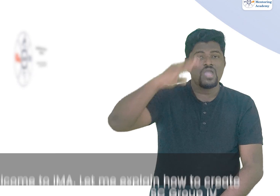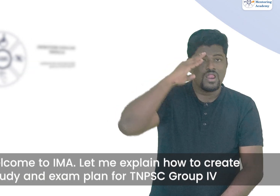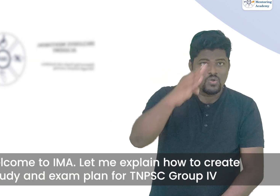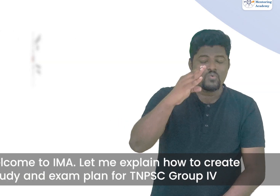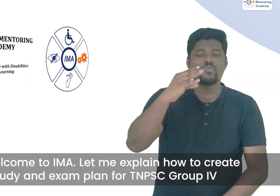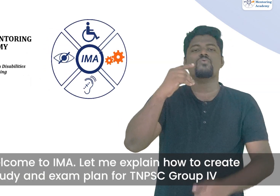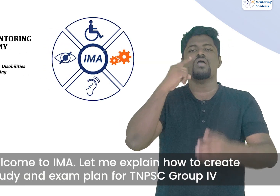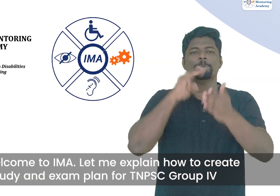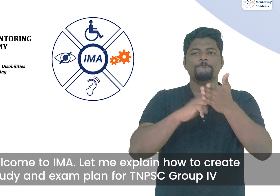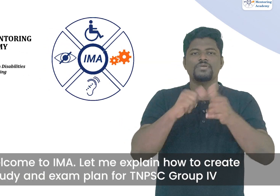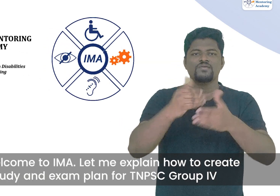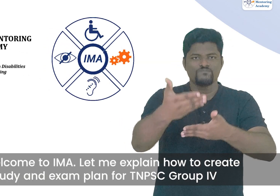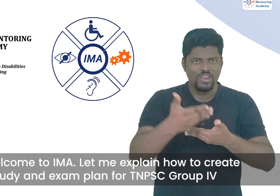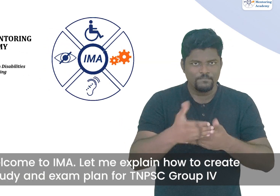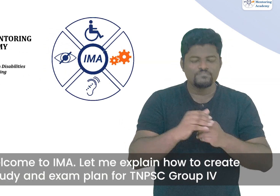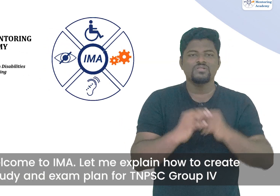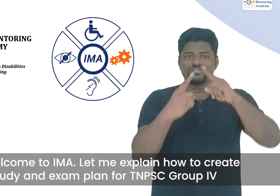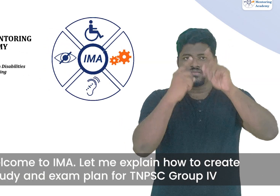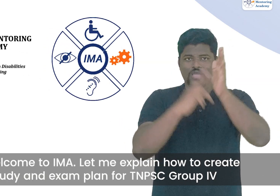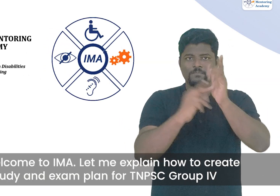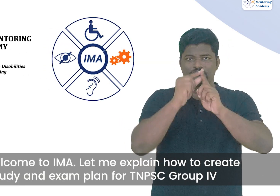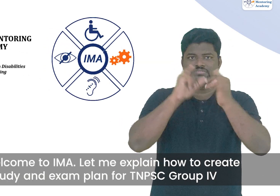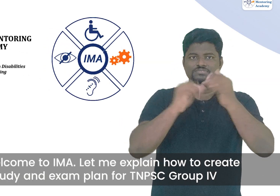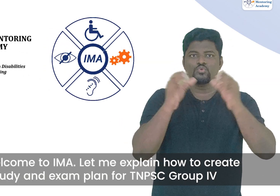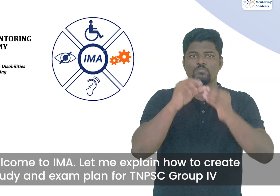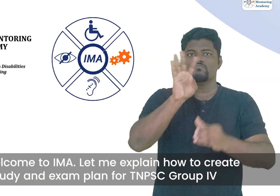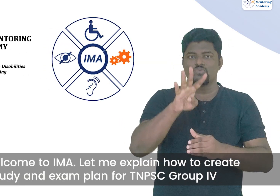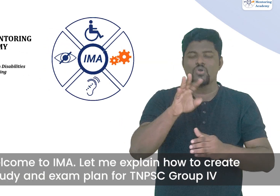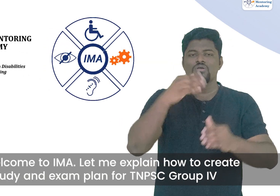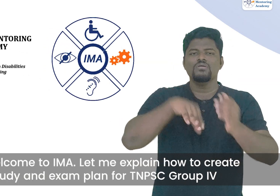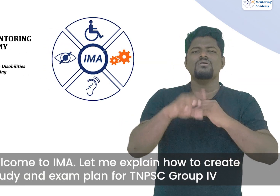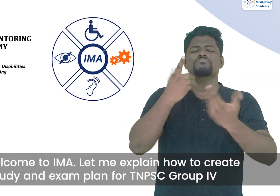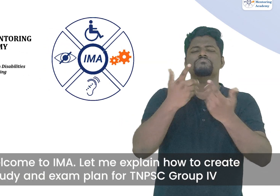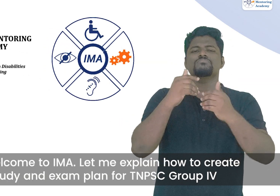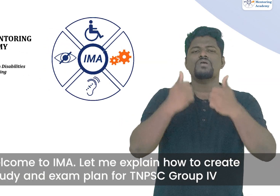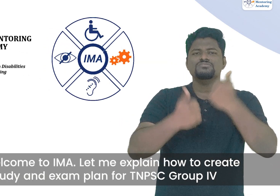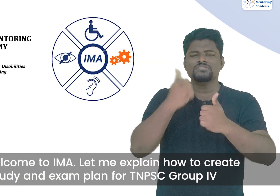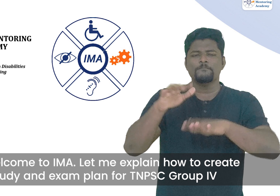Hello, welcome to IMA. Let me explain how to create a study and exam plan for TNPSC Group 4.